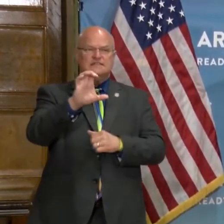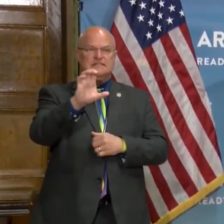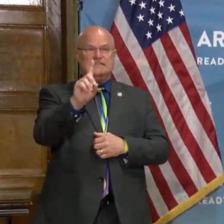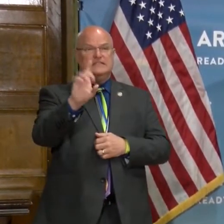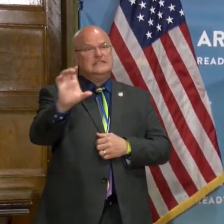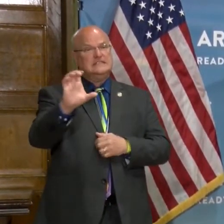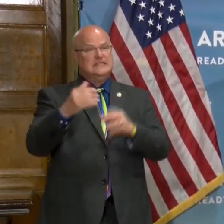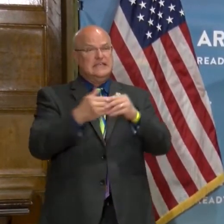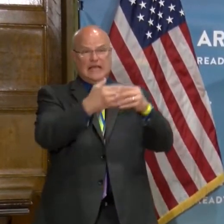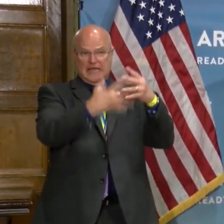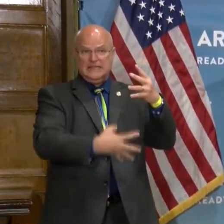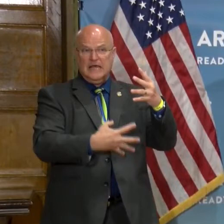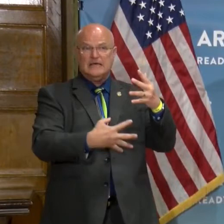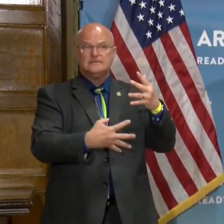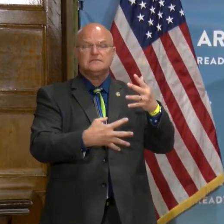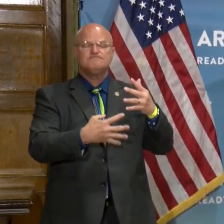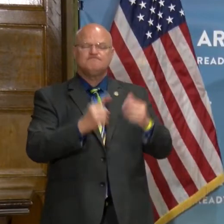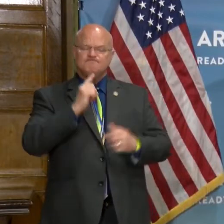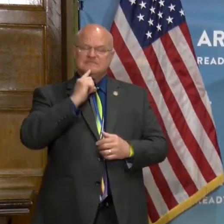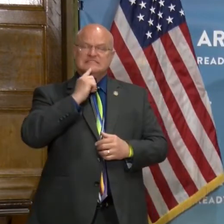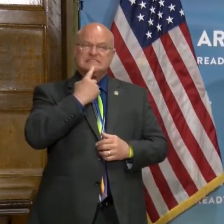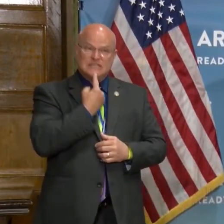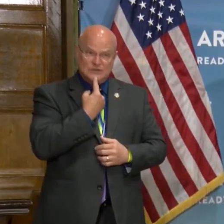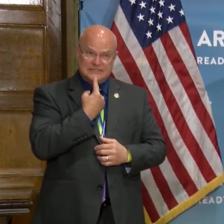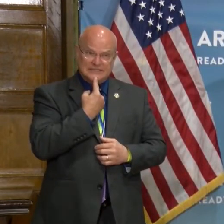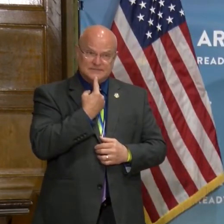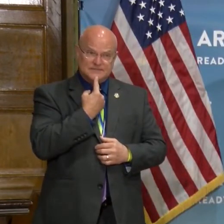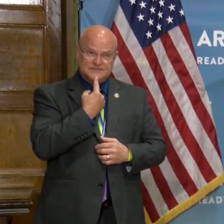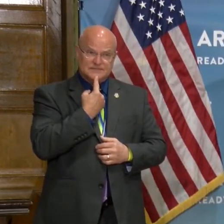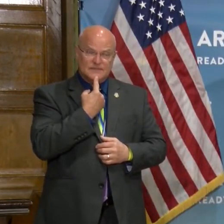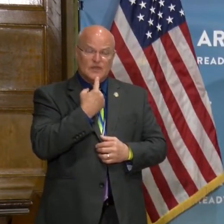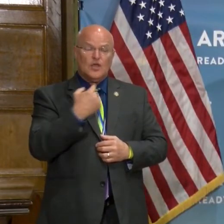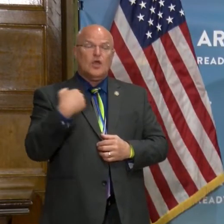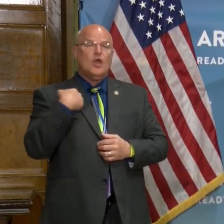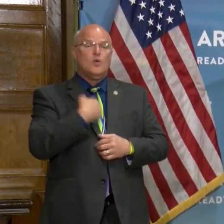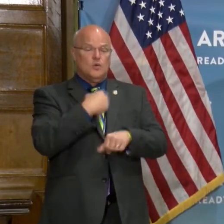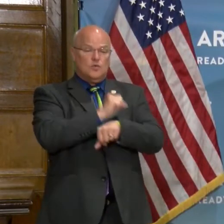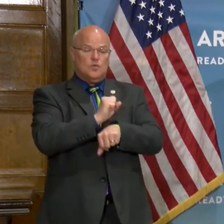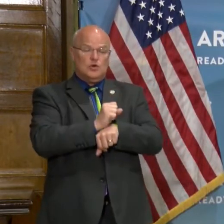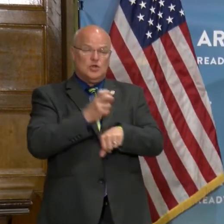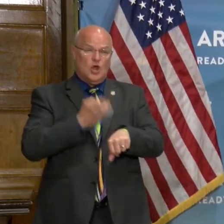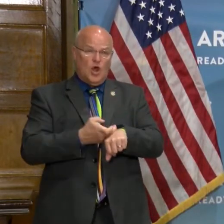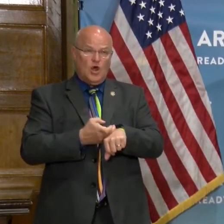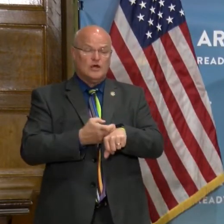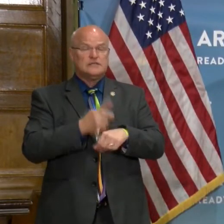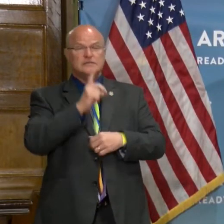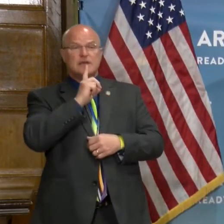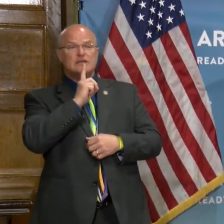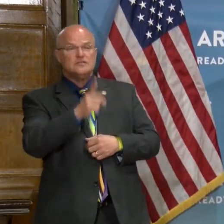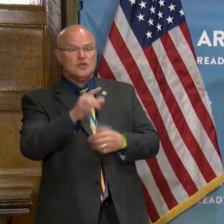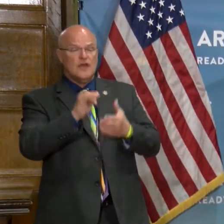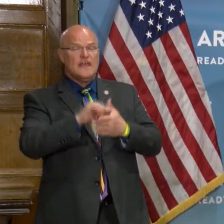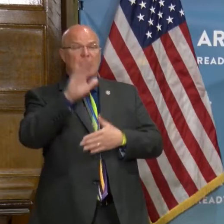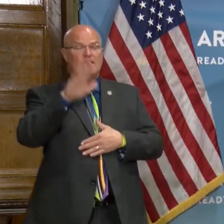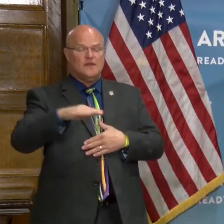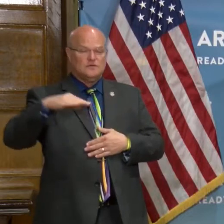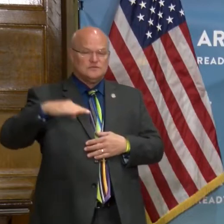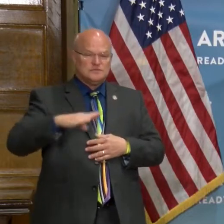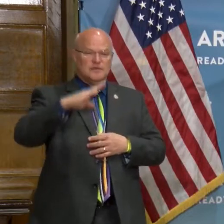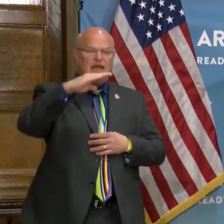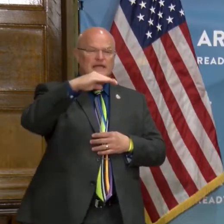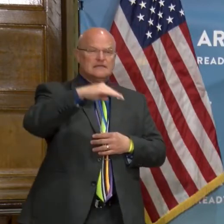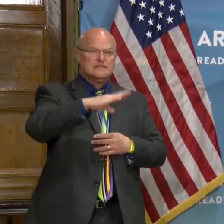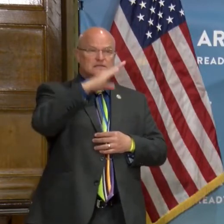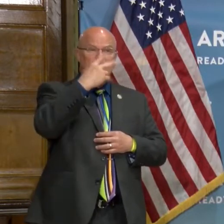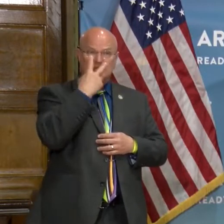CDC guidelines, to take them seriously, and we are working hard to make sure those little spikes that